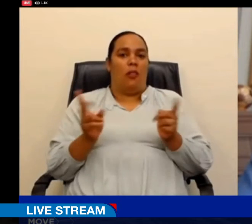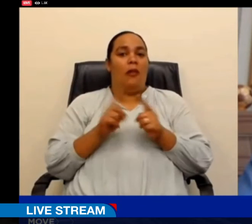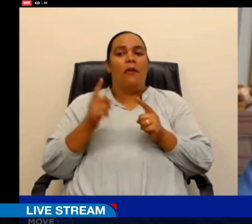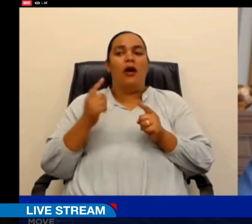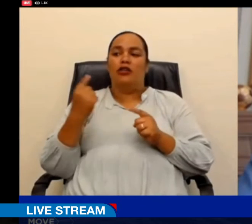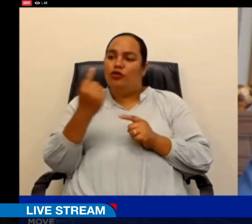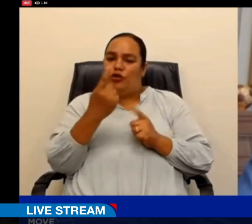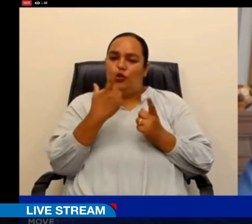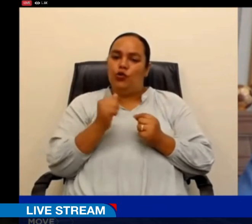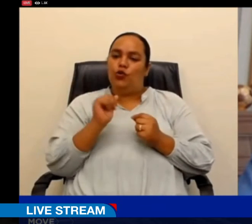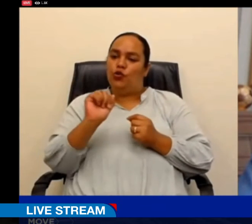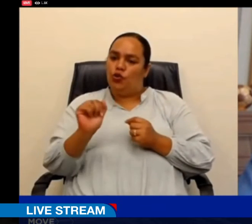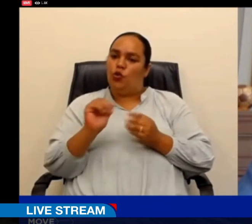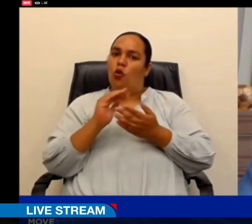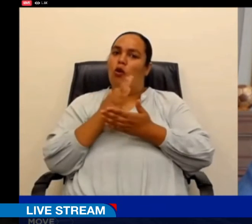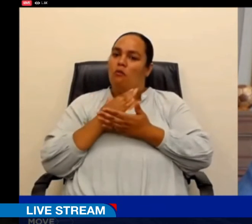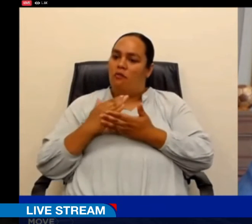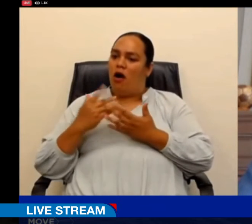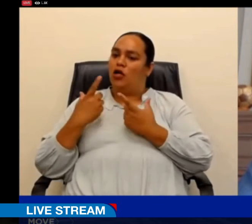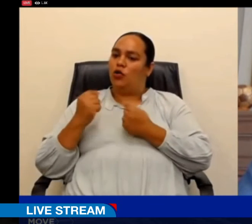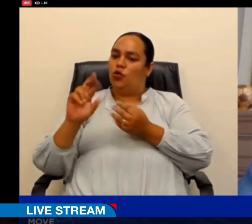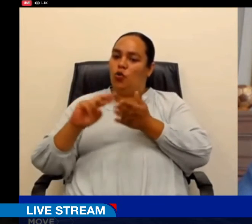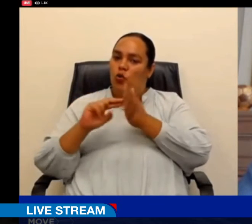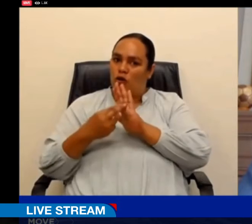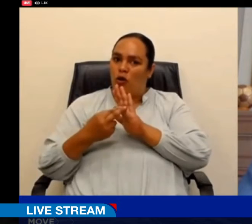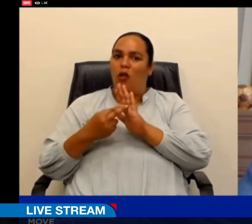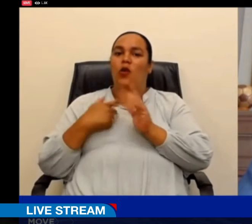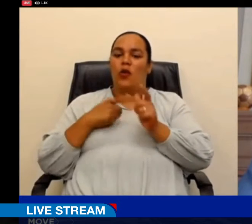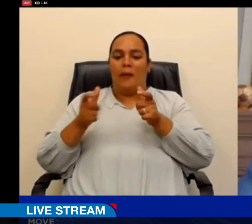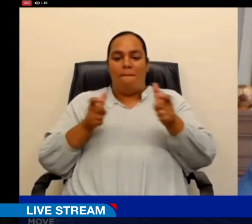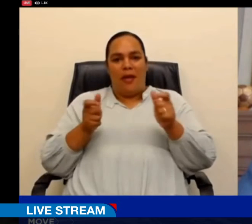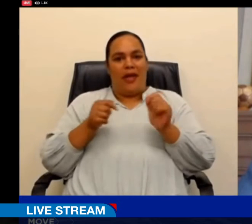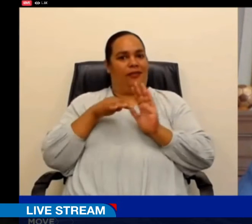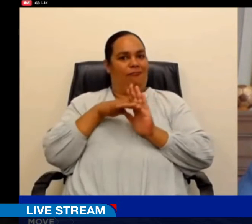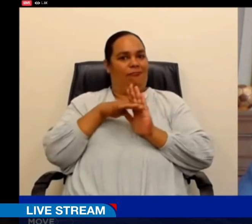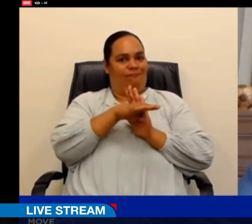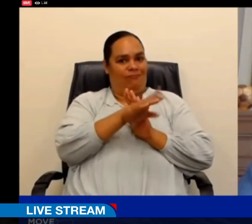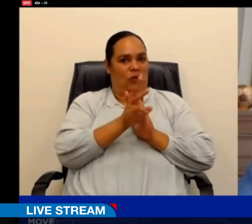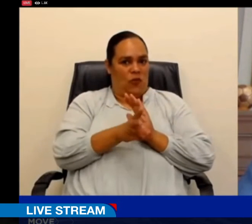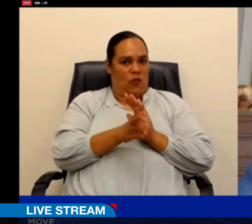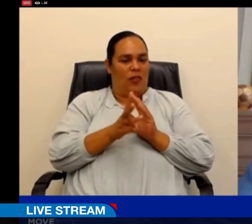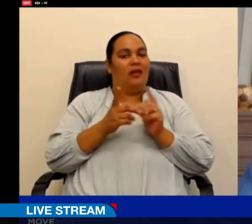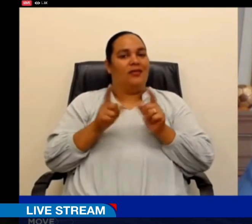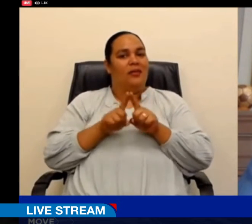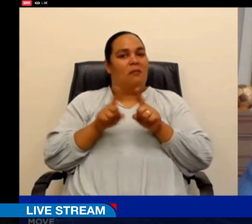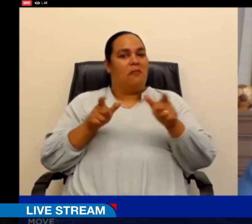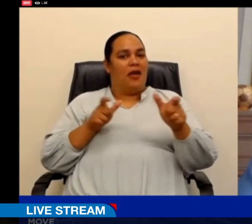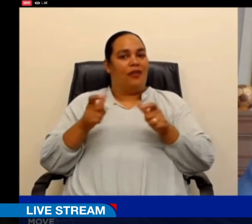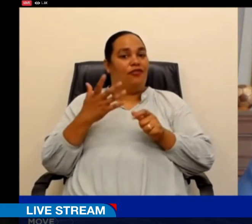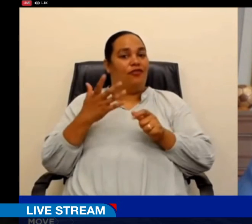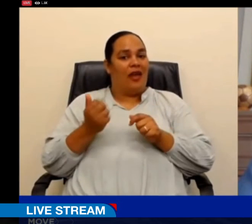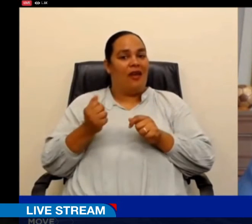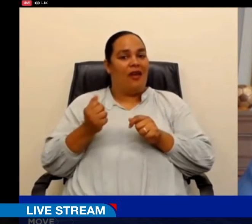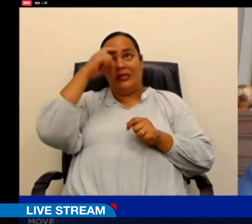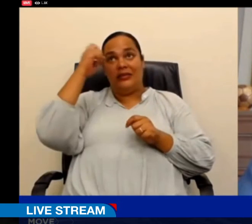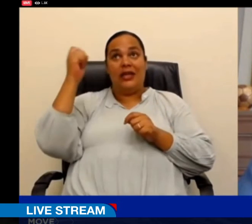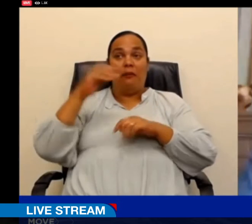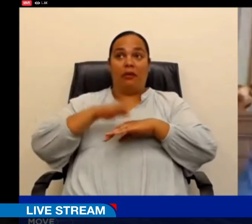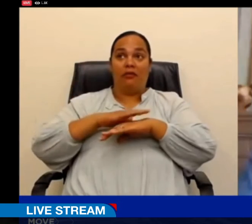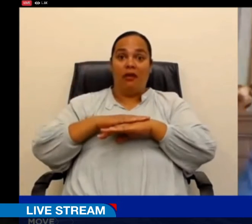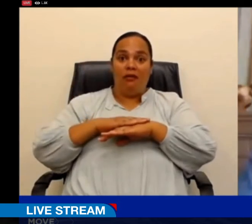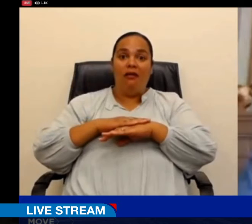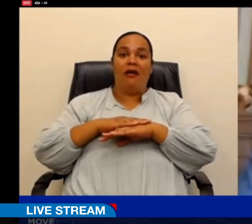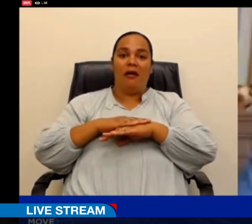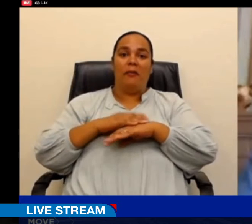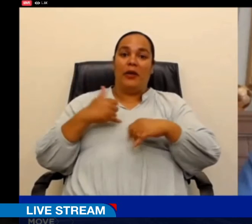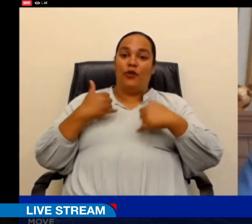this new normal. We will manage to flatten this curve. We will manage to have our summer season. We will manage